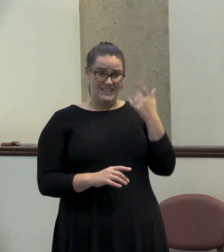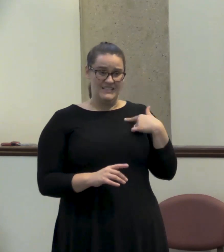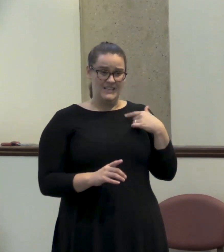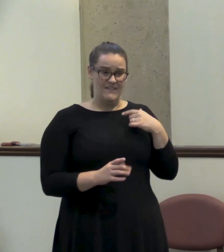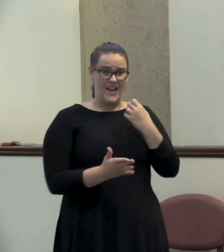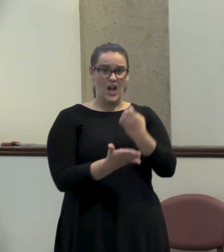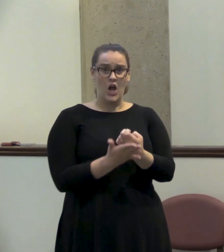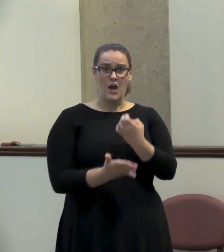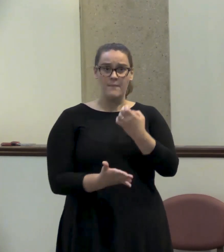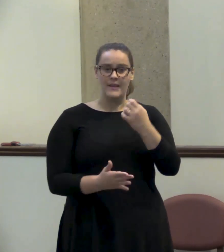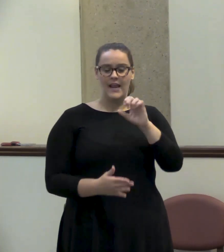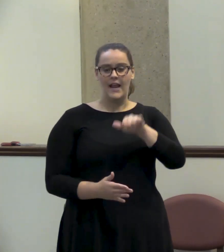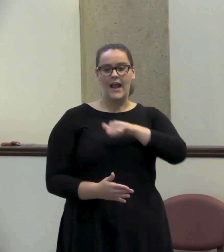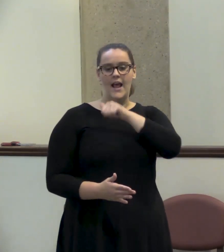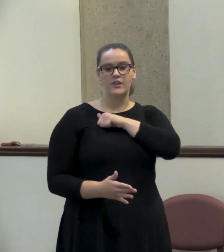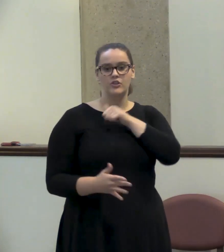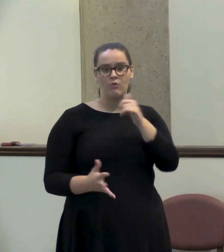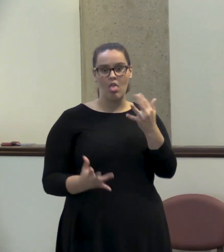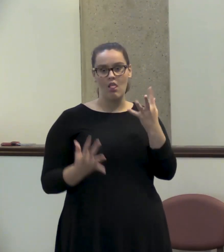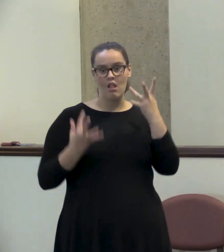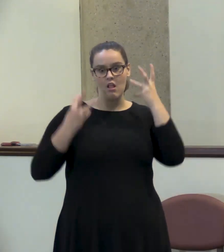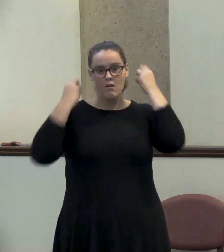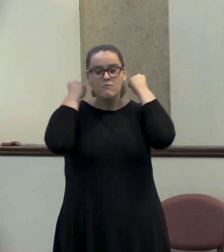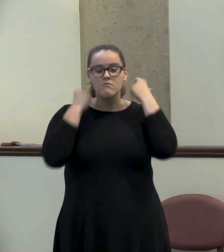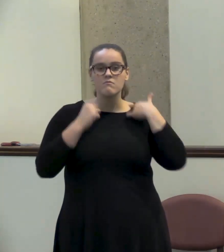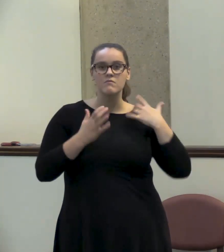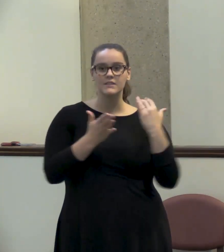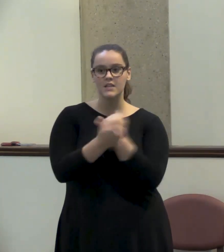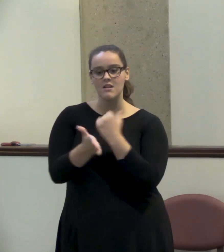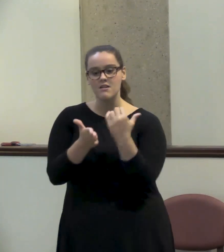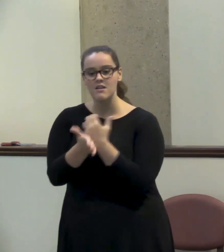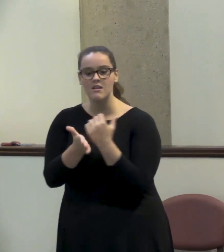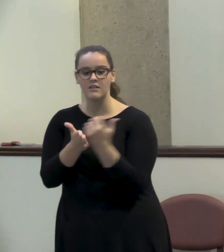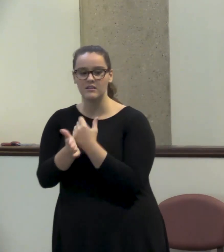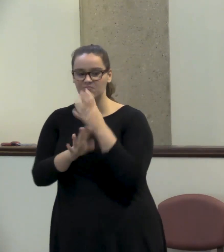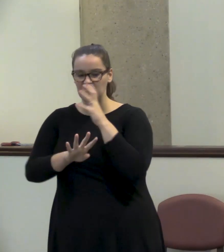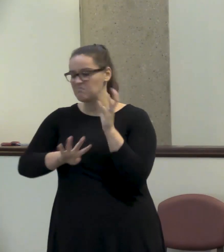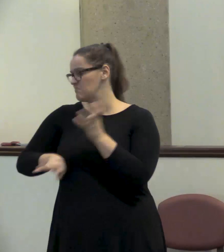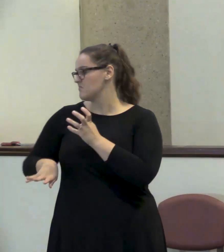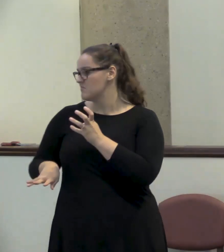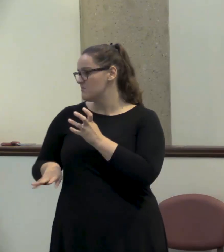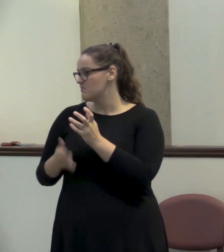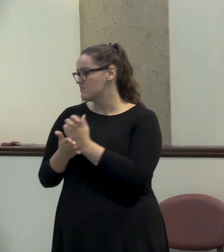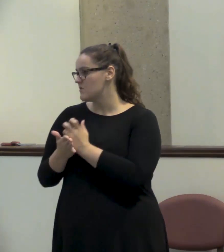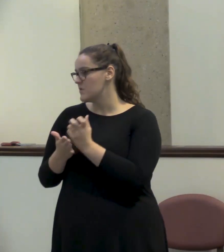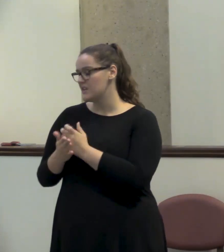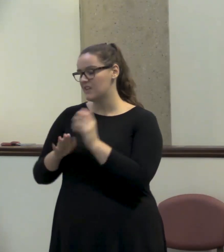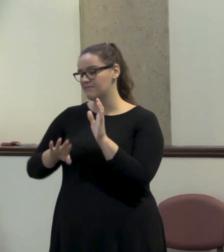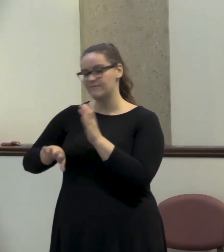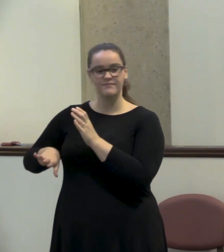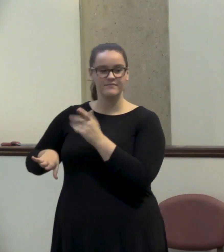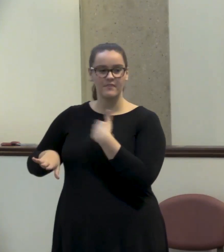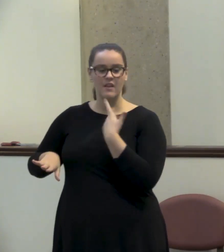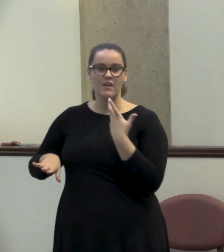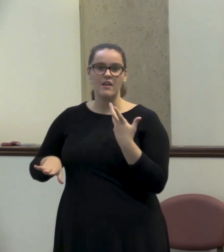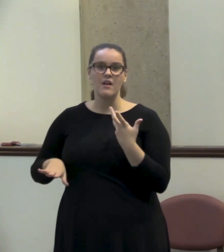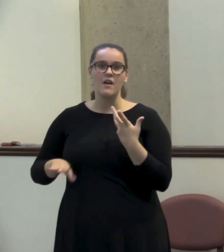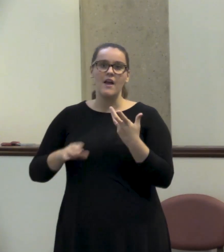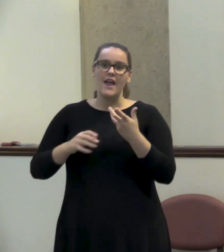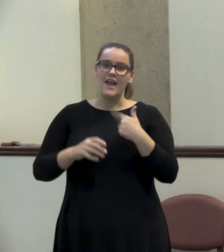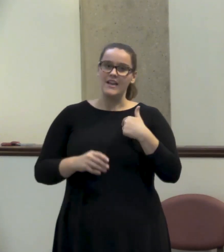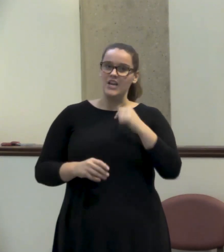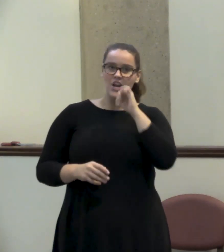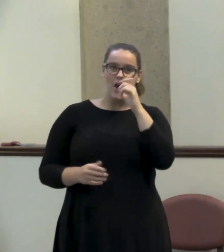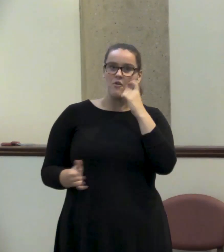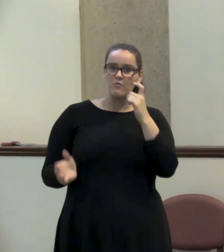attitude that was about consumption, that was about taking, that ignored who they were taking from and what was being left behind. Right? It's